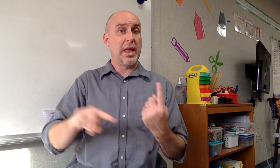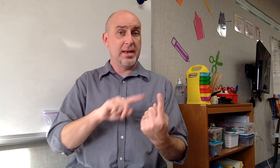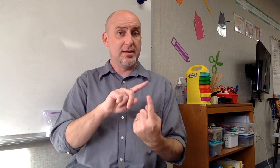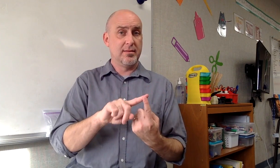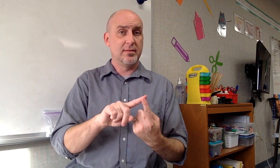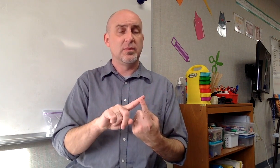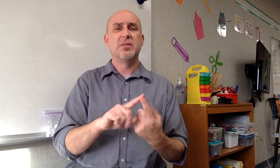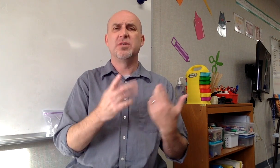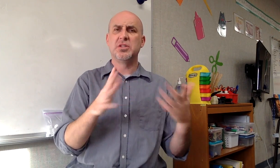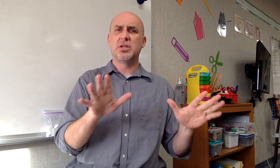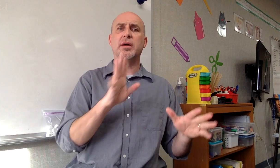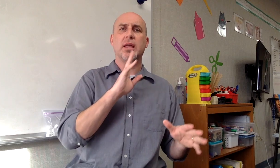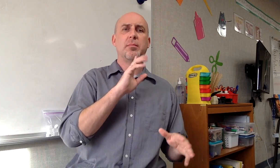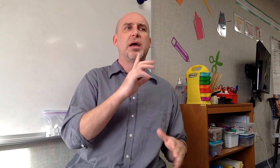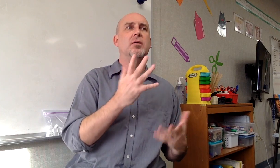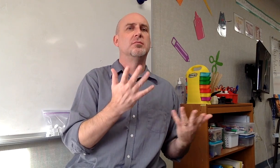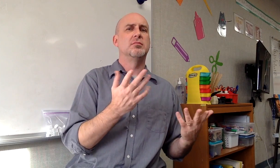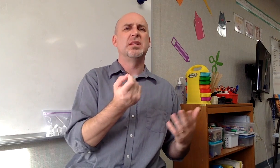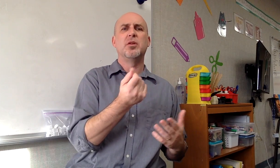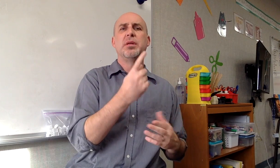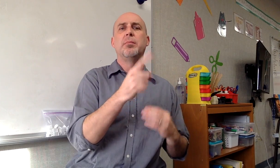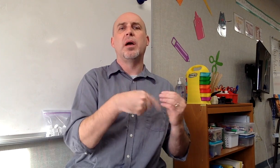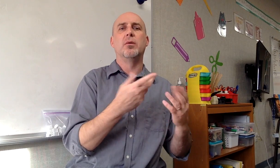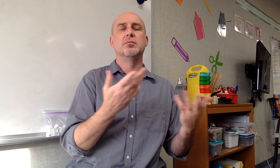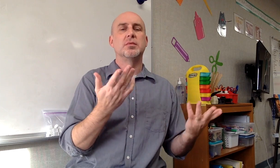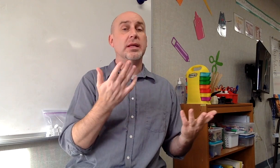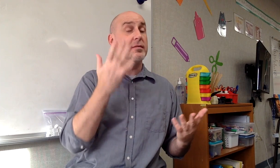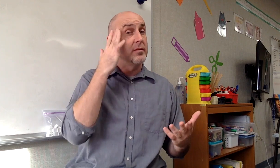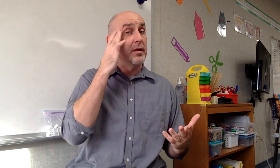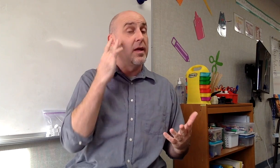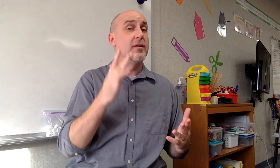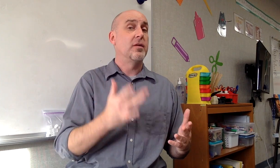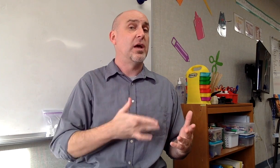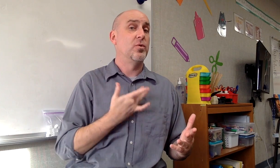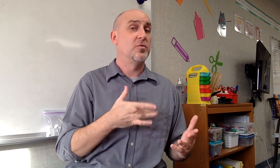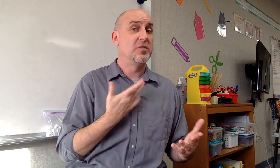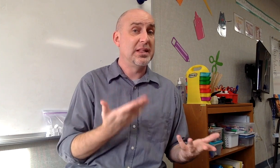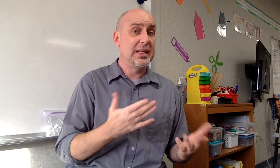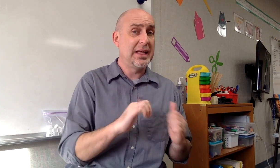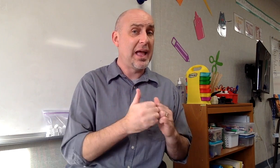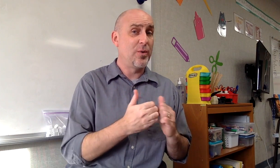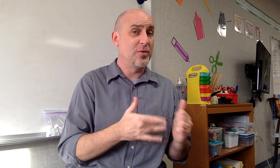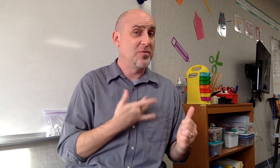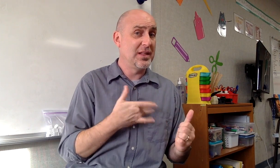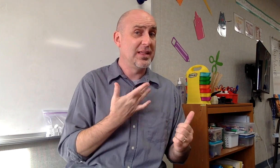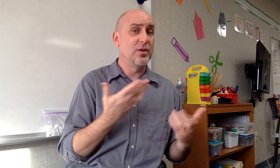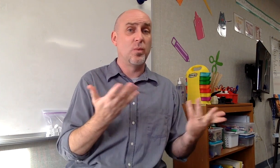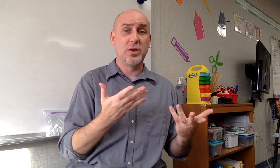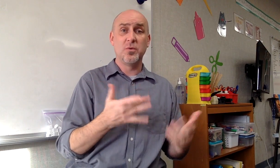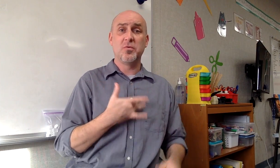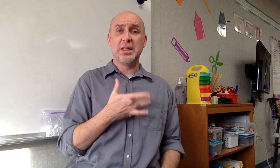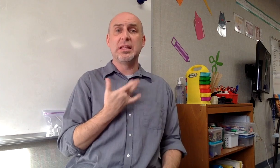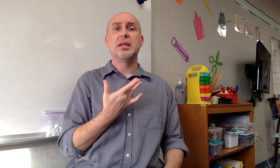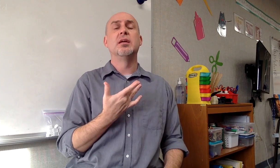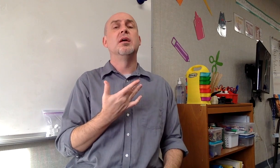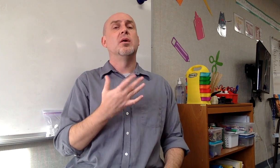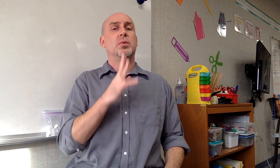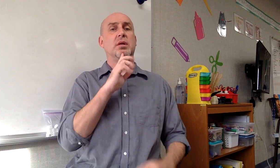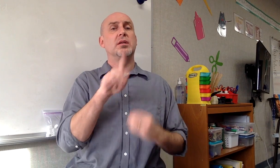when. We had finished talking about a little bit about like how you're feeling, how are you feeling, or what are you feeling. We talked